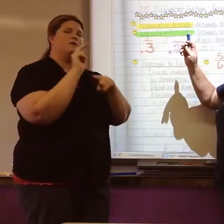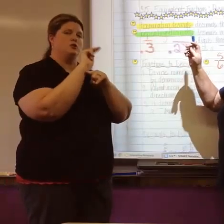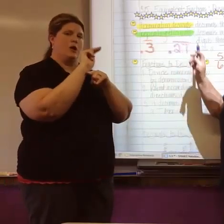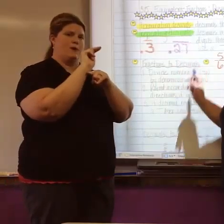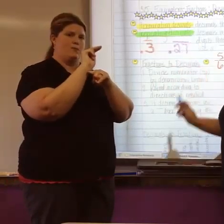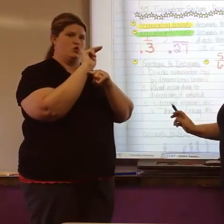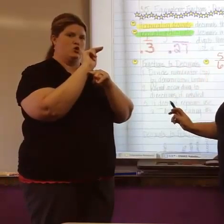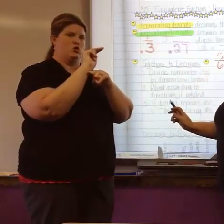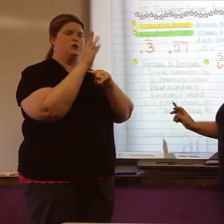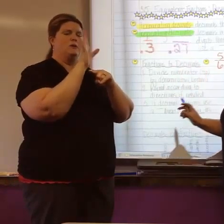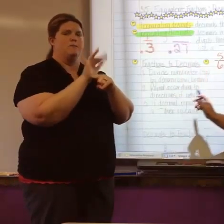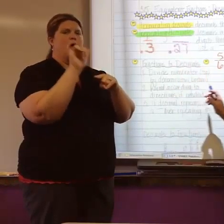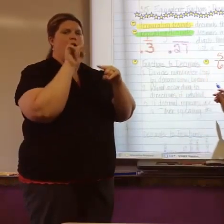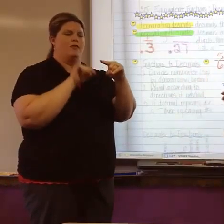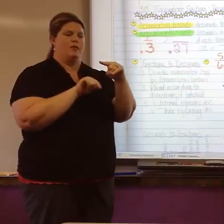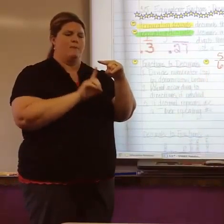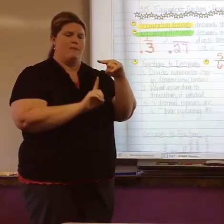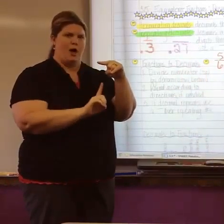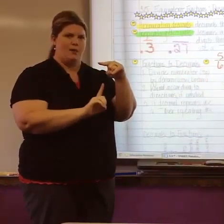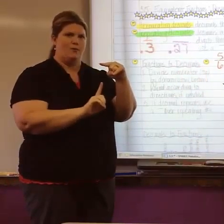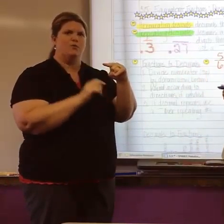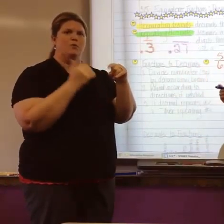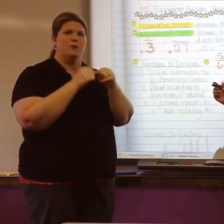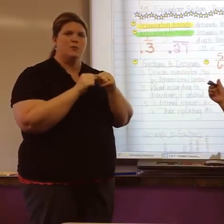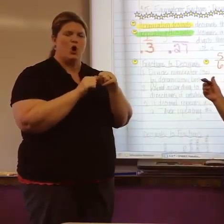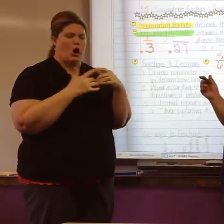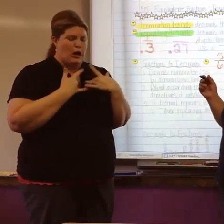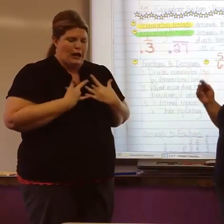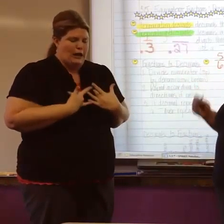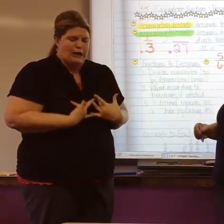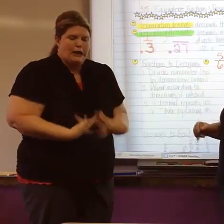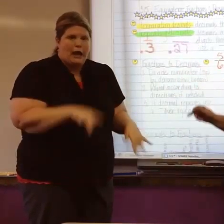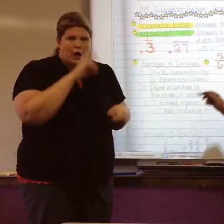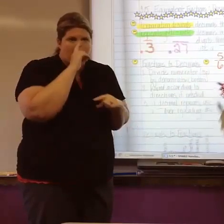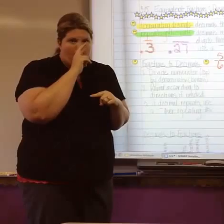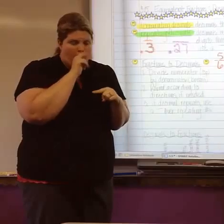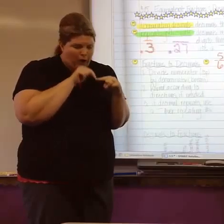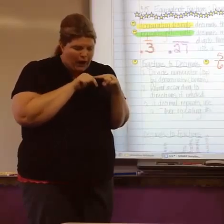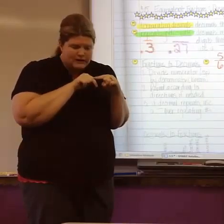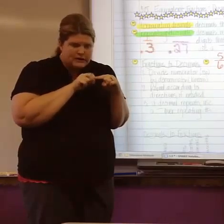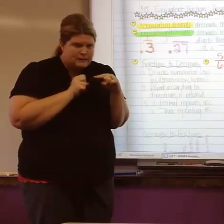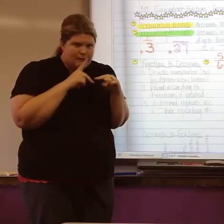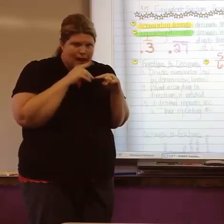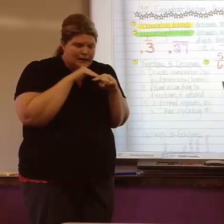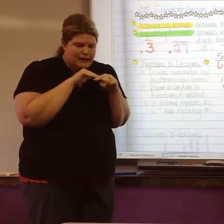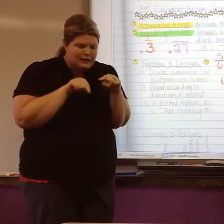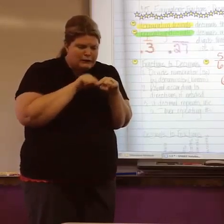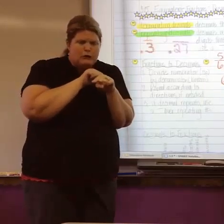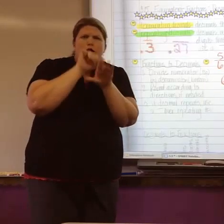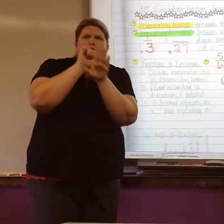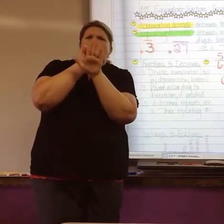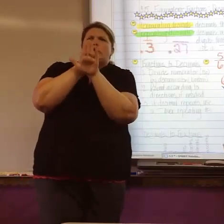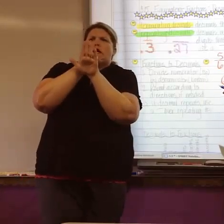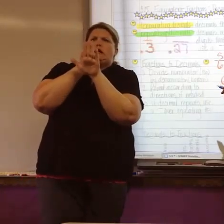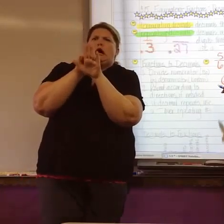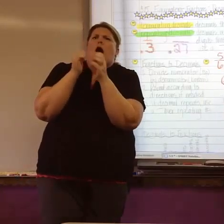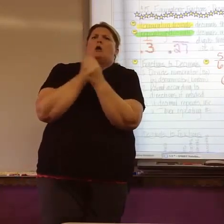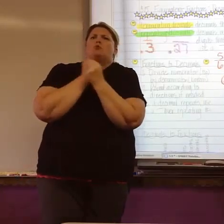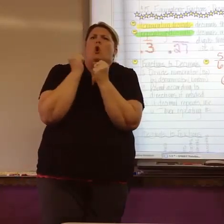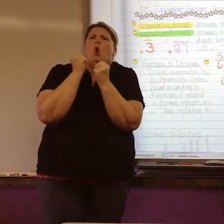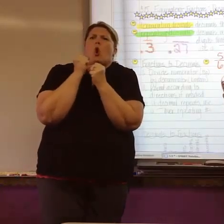number by the bottom number. Oh, look, our naked mole rat. He's back. Here he is. He's